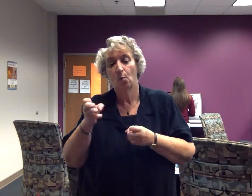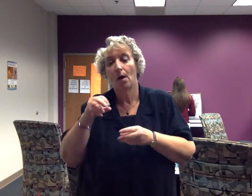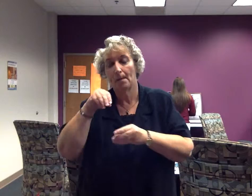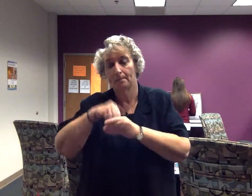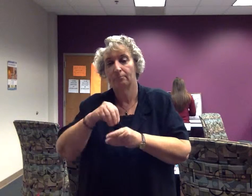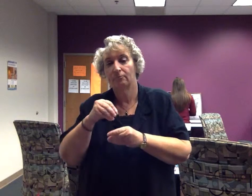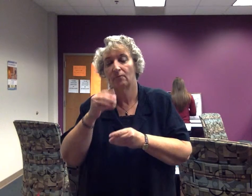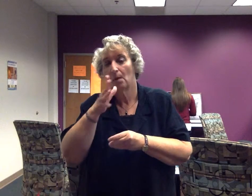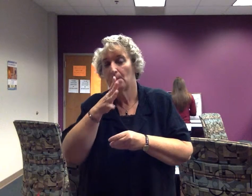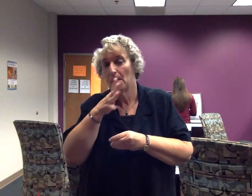We'll just say mom.